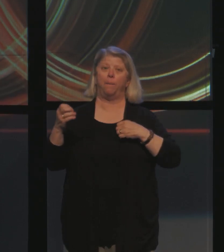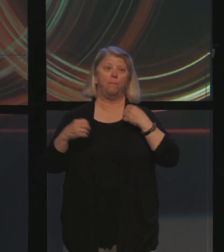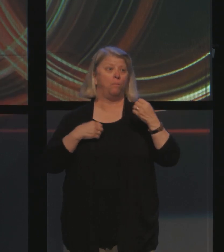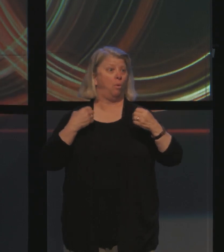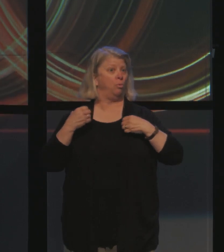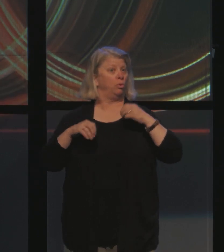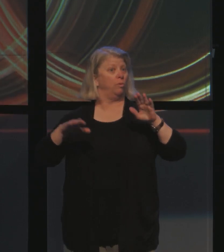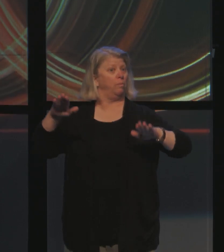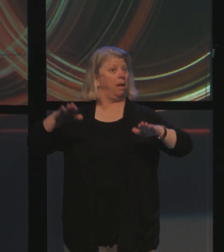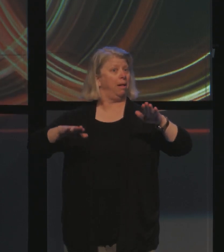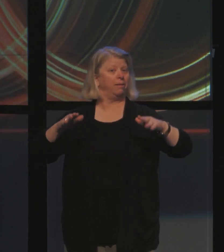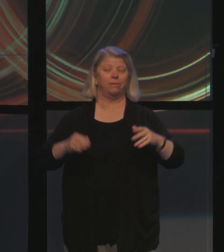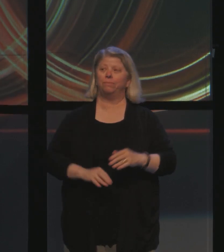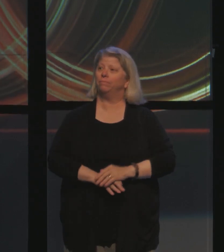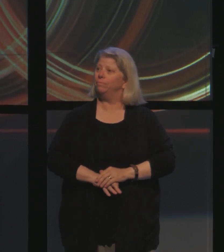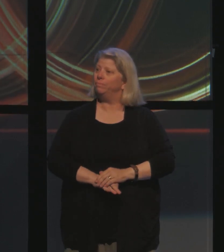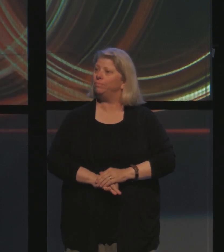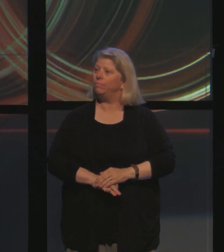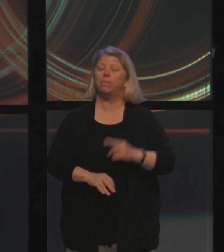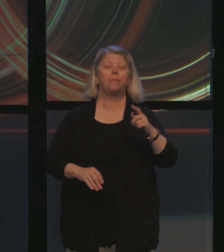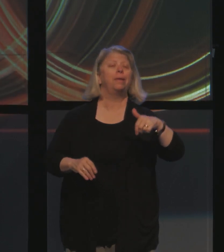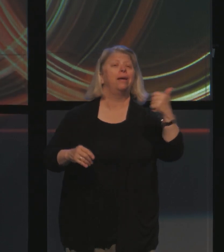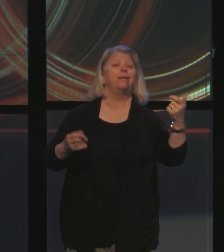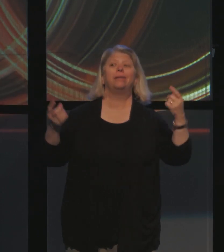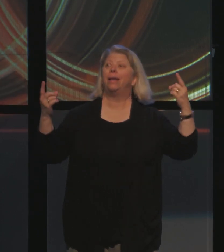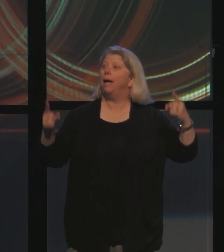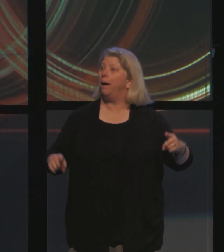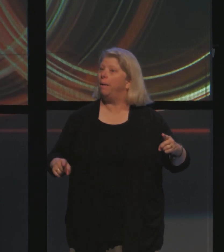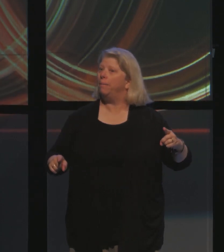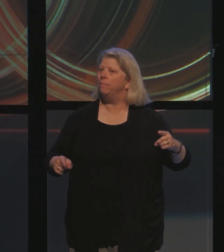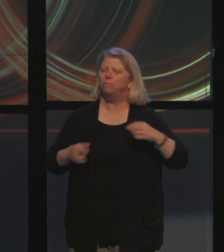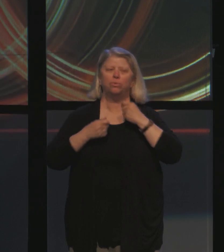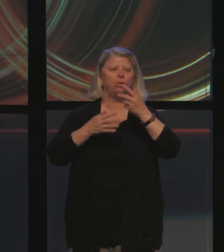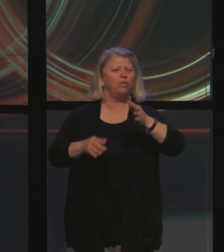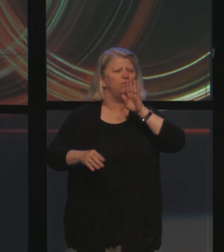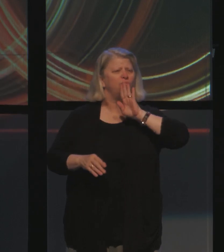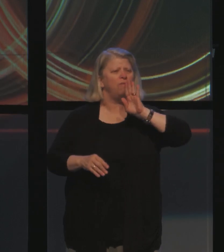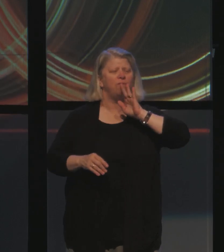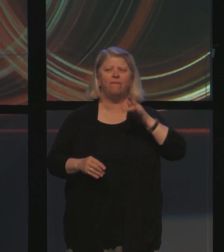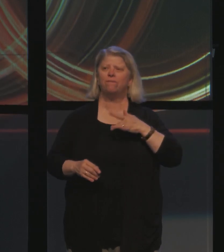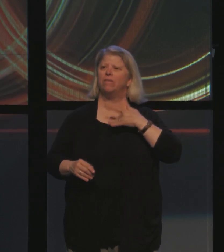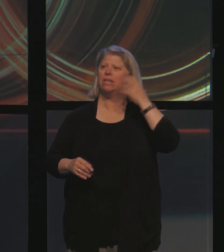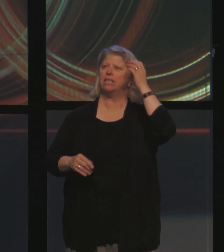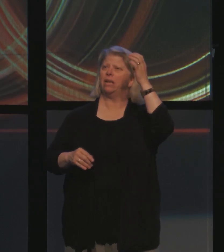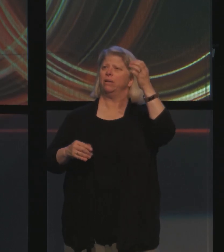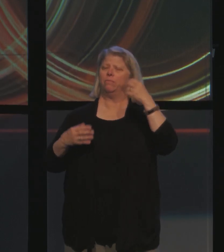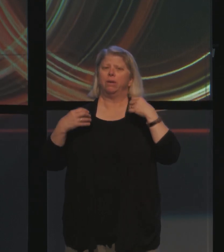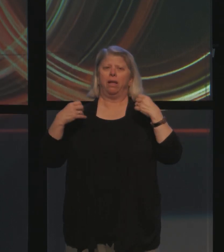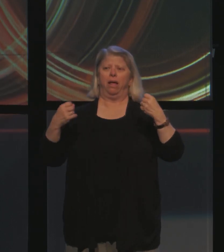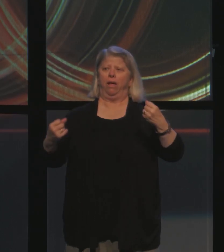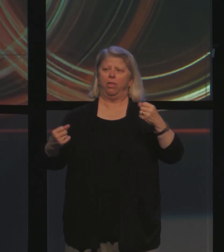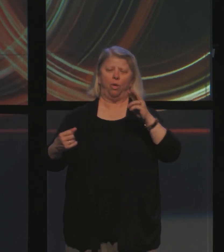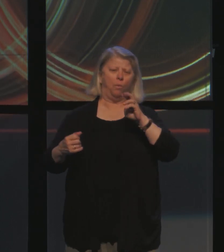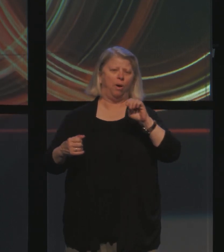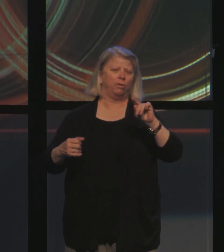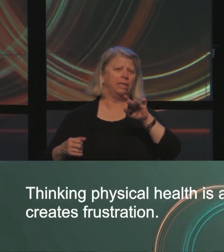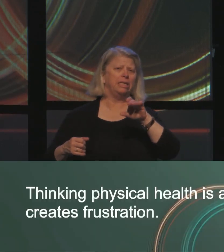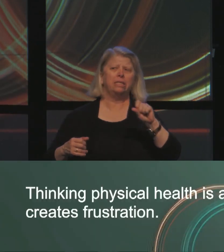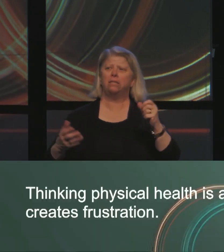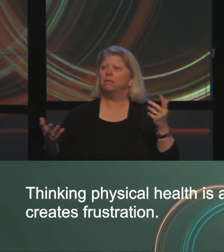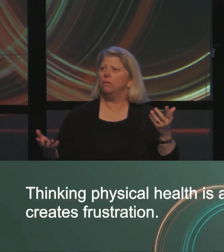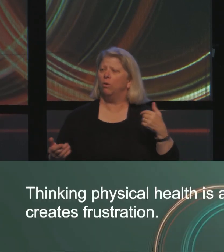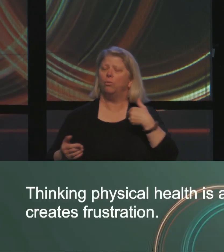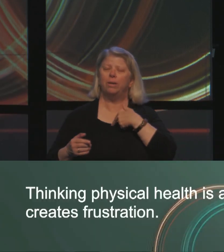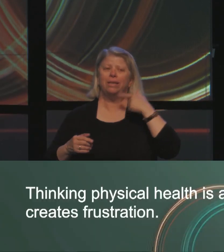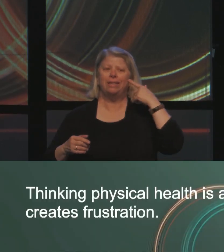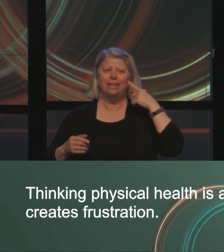balance. Another thing that happens that produces this frustration when we think about the concept of health and wellness and well-being is we